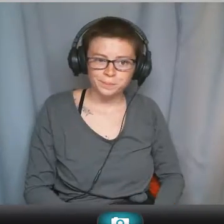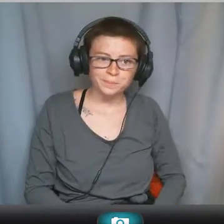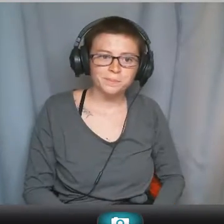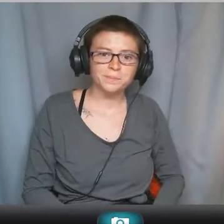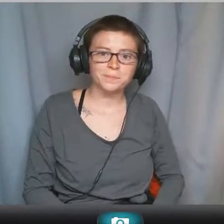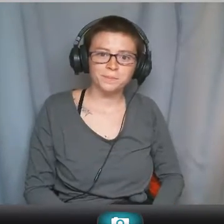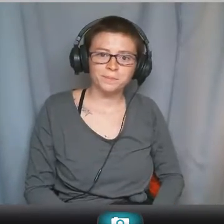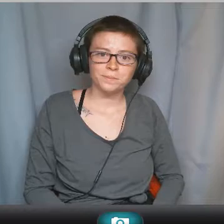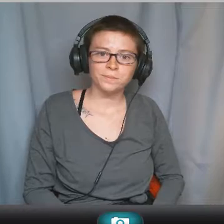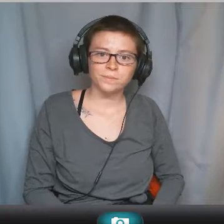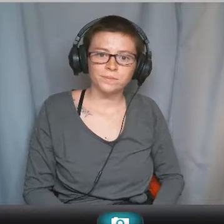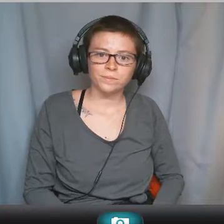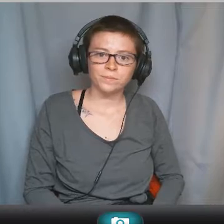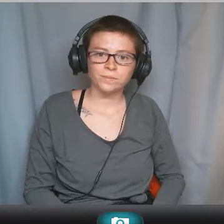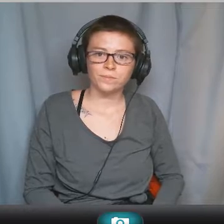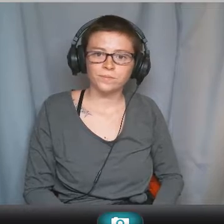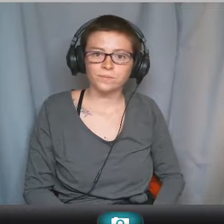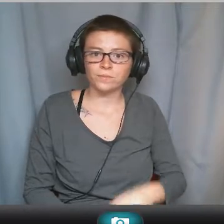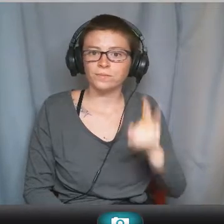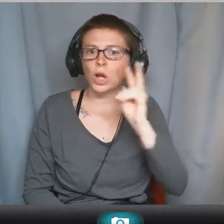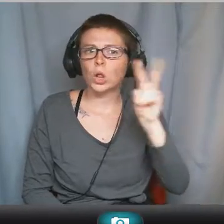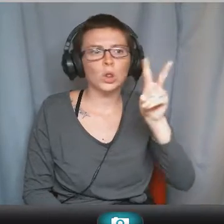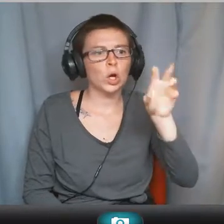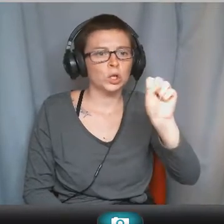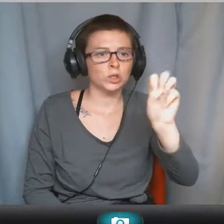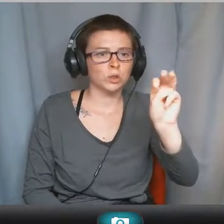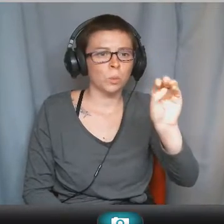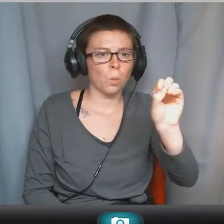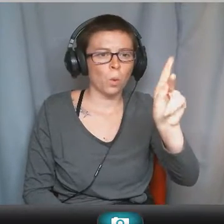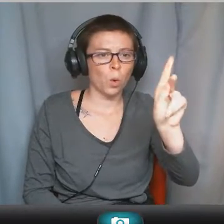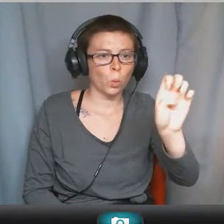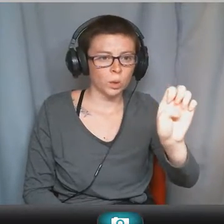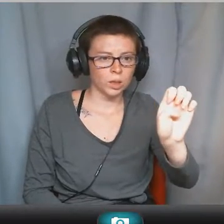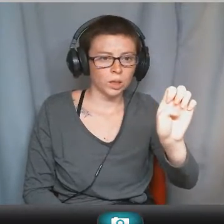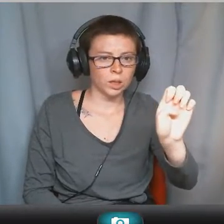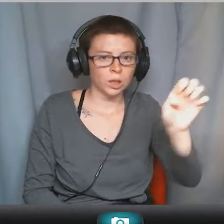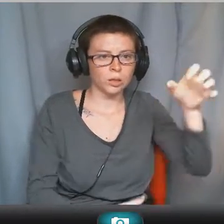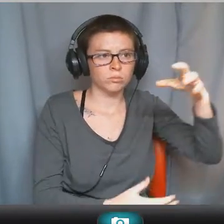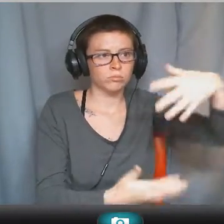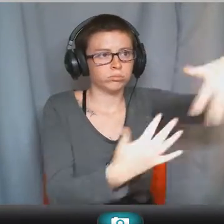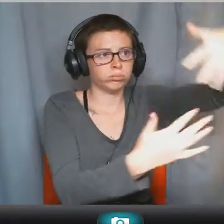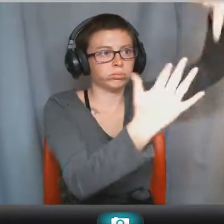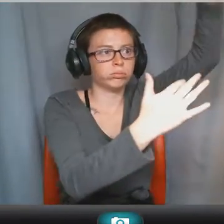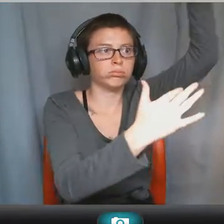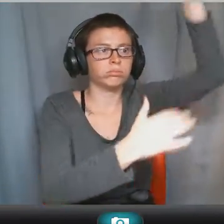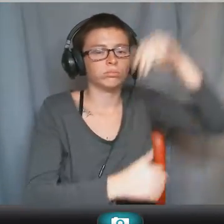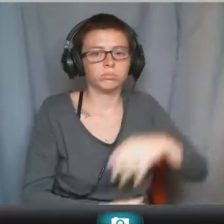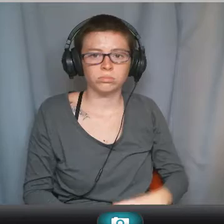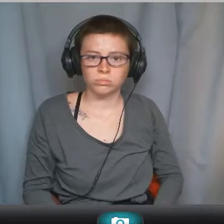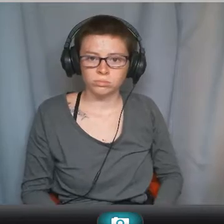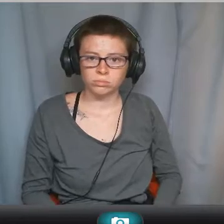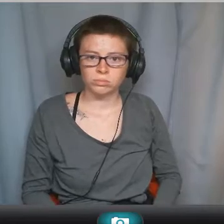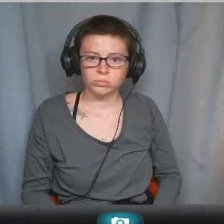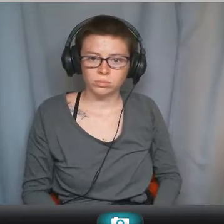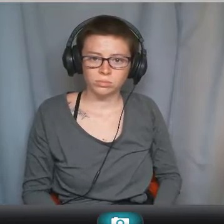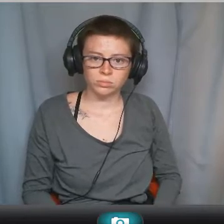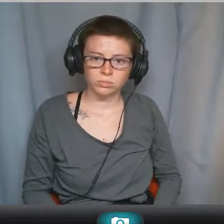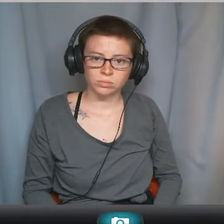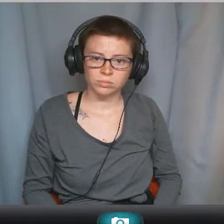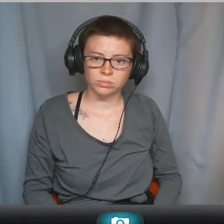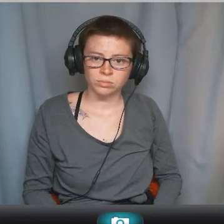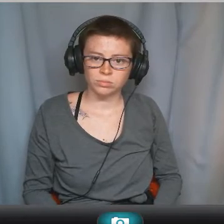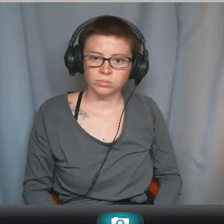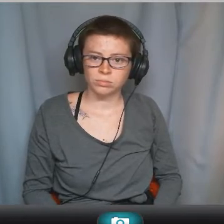smoke coming out of the... And then the sailboat. And the boat. Oh, you're right. Sailboats on the water. Look